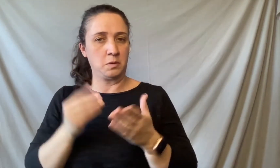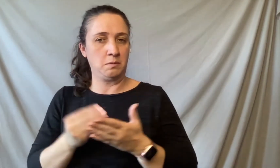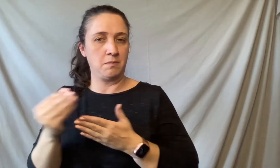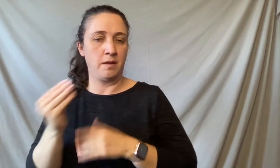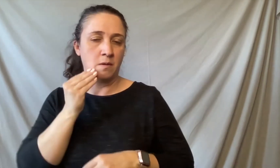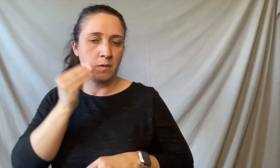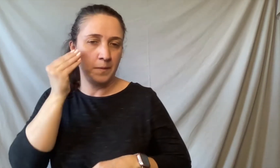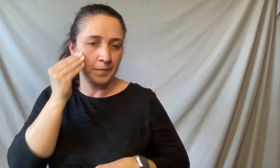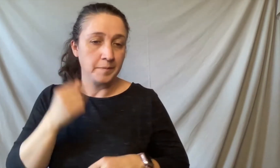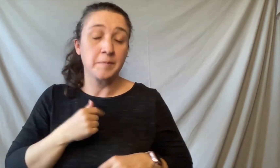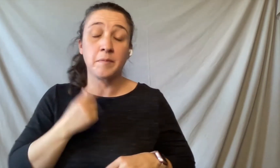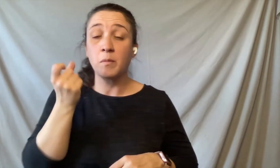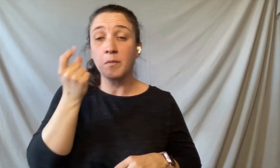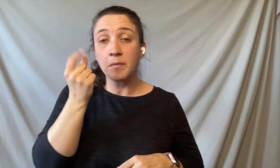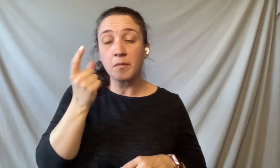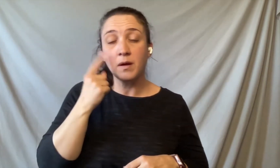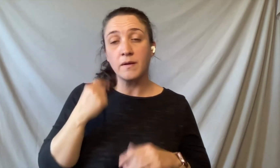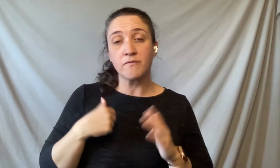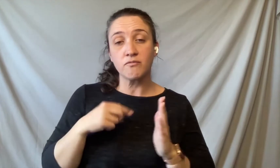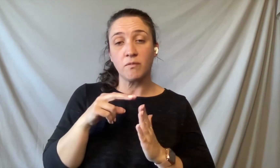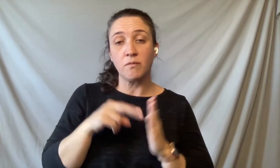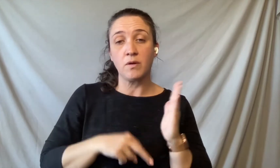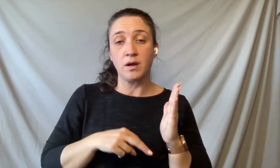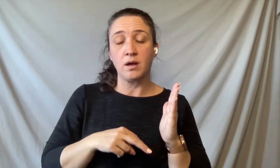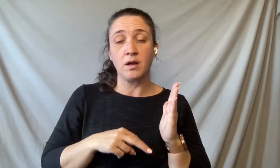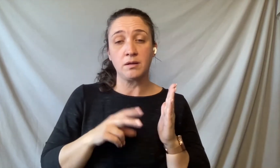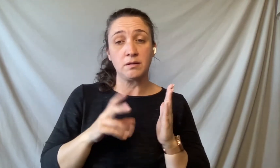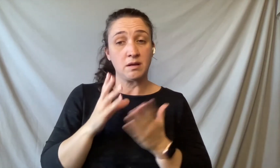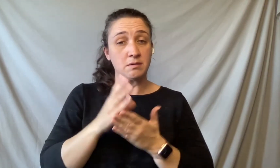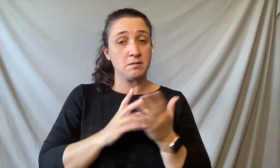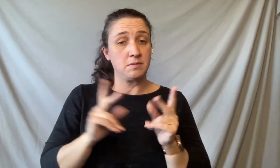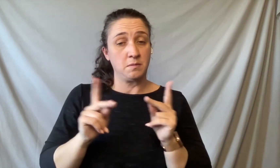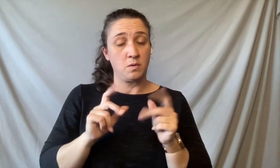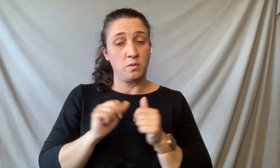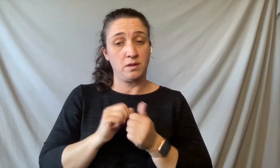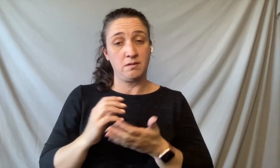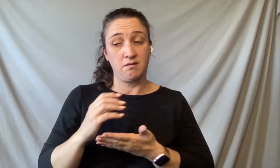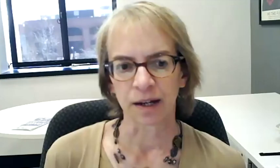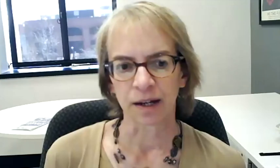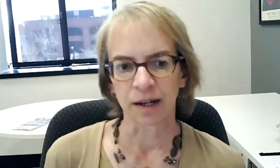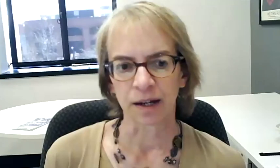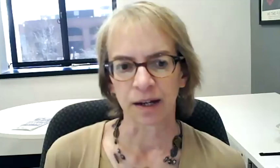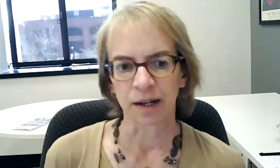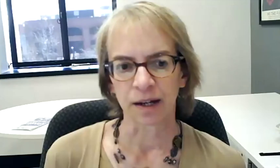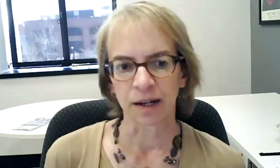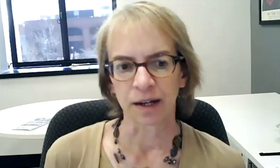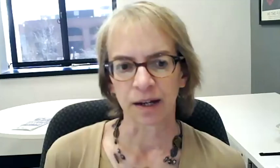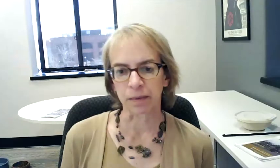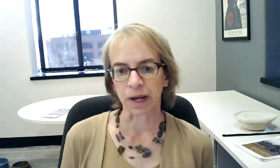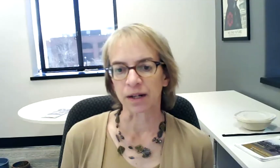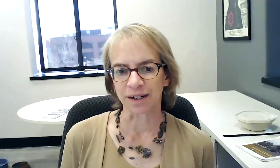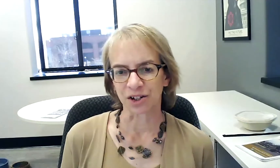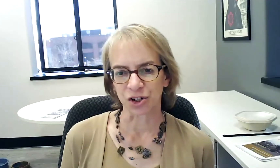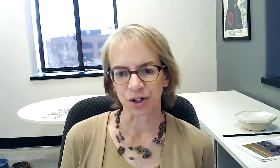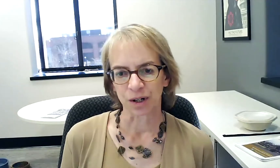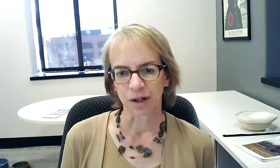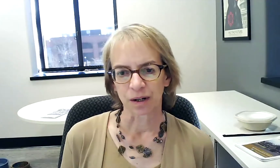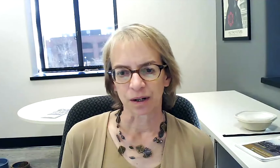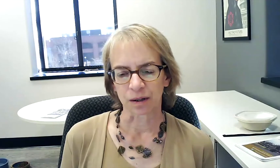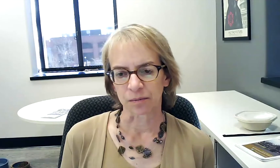read that people with incomes of 60% of AMI can